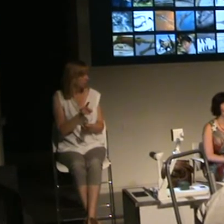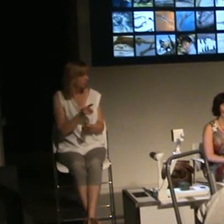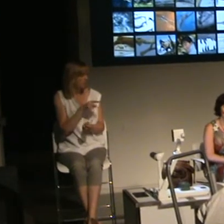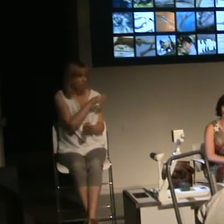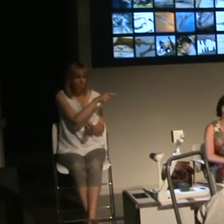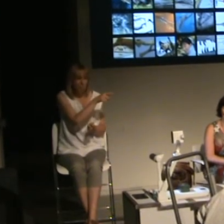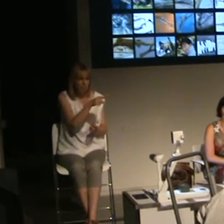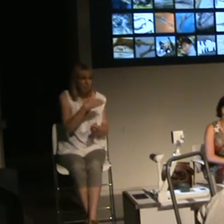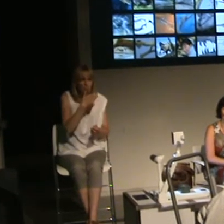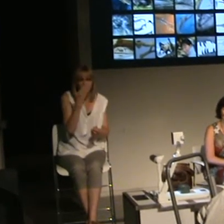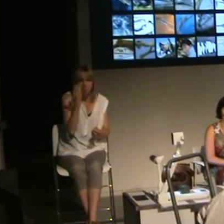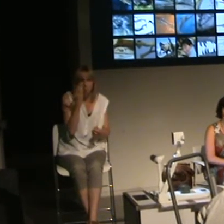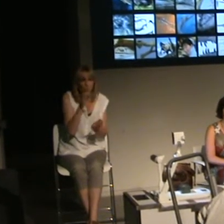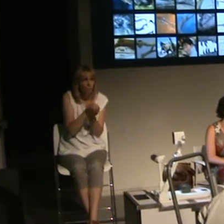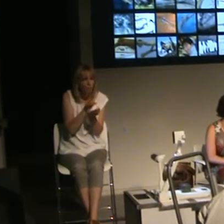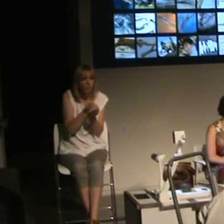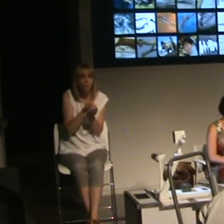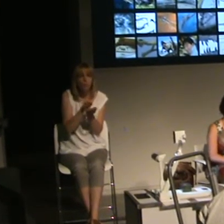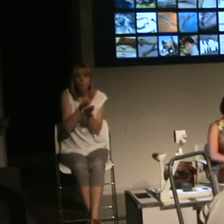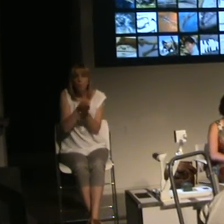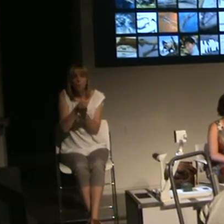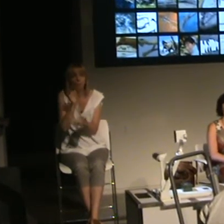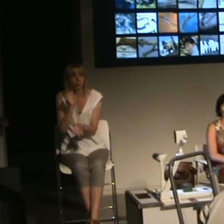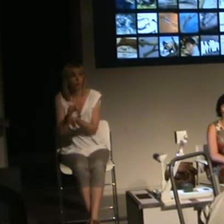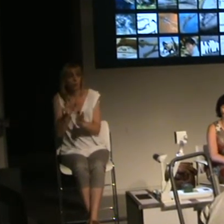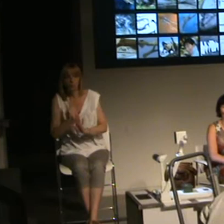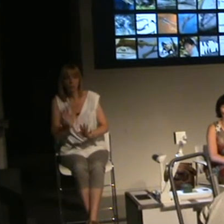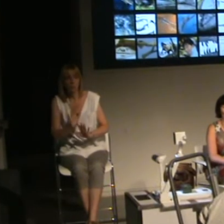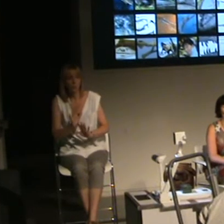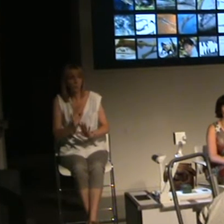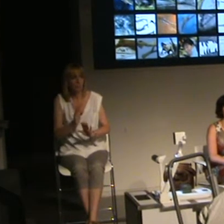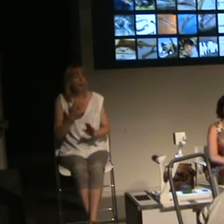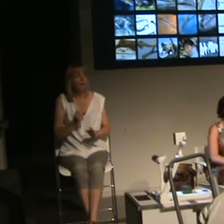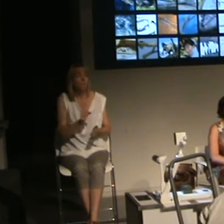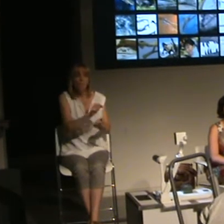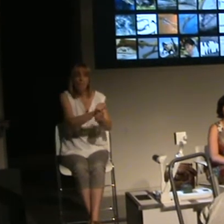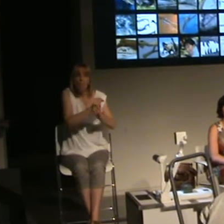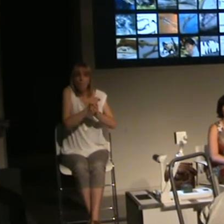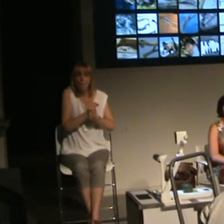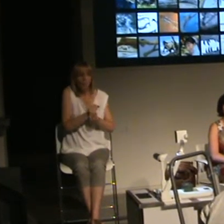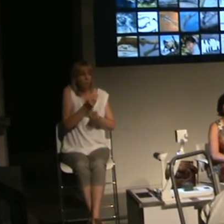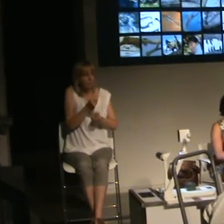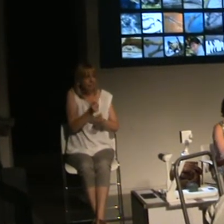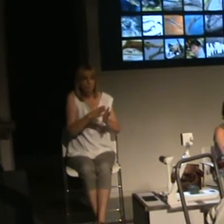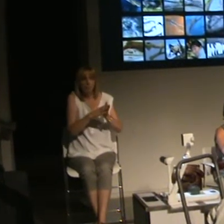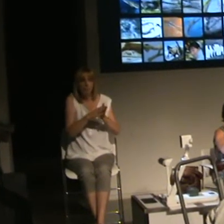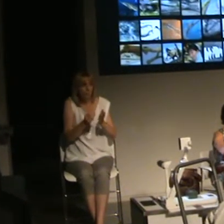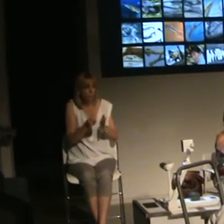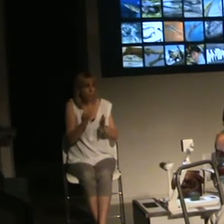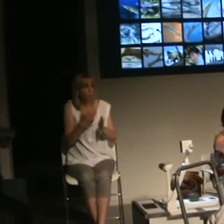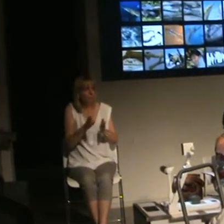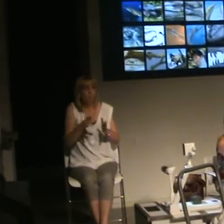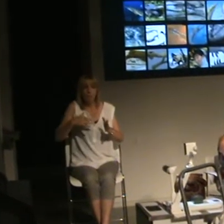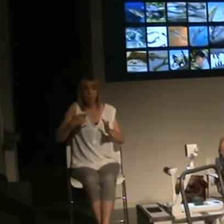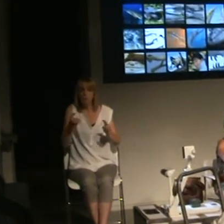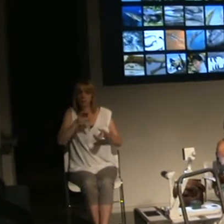don't seem to have any fossil crocodiles here. Well, that's true. We've borrowed some from Life Sciences Department, but we have one great